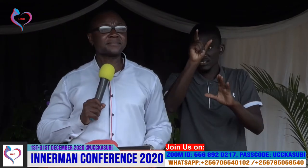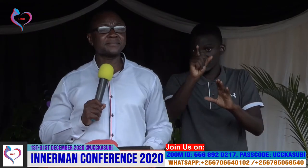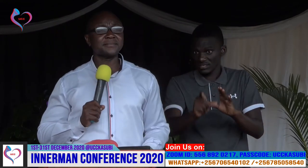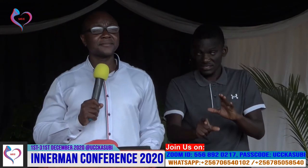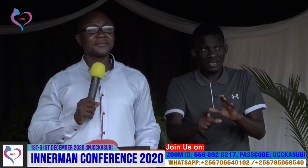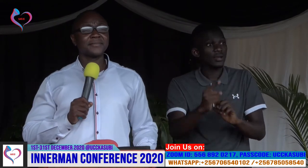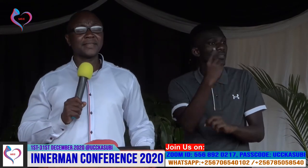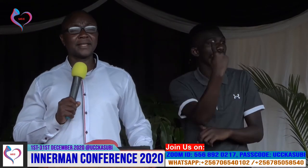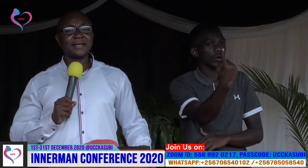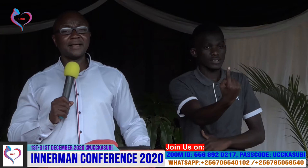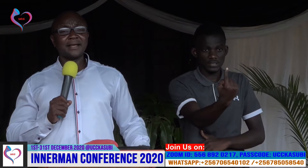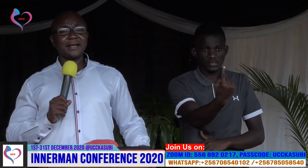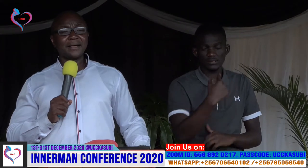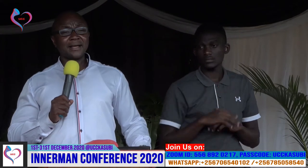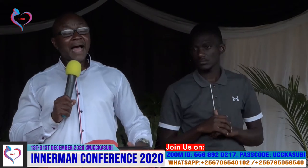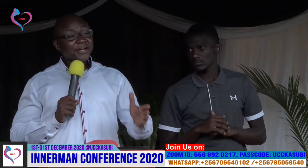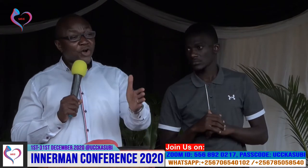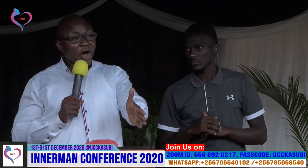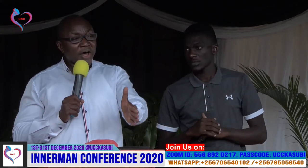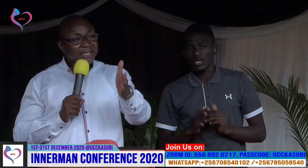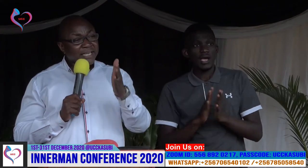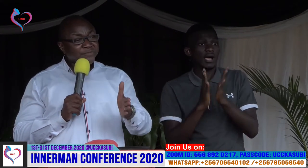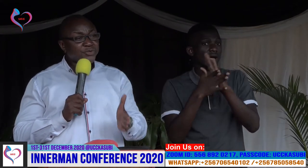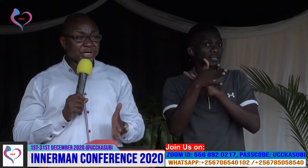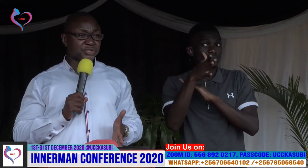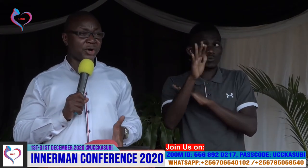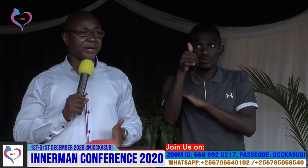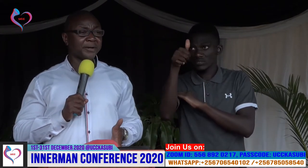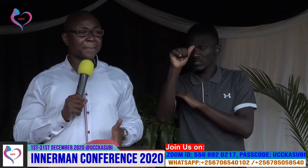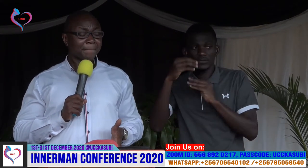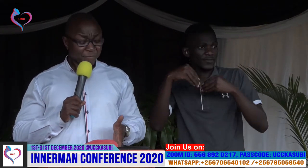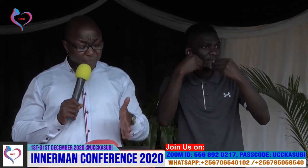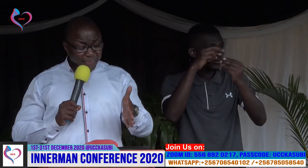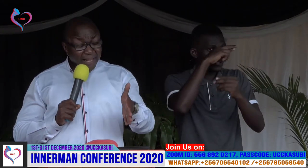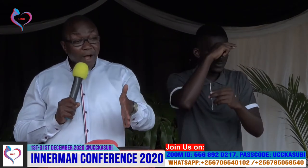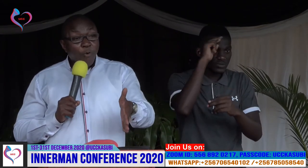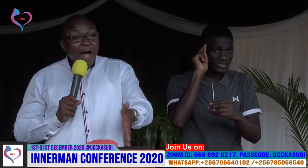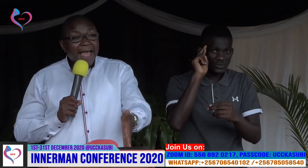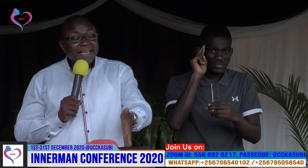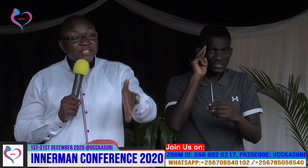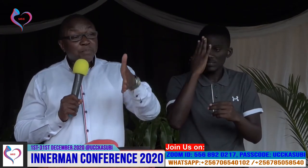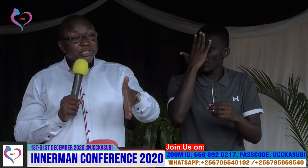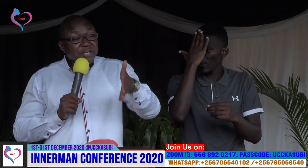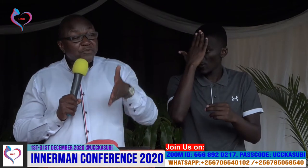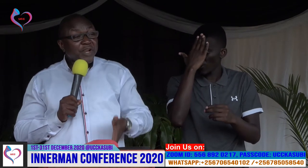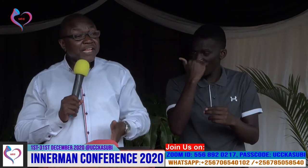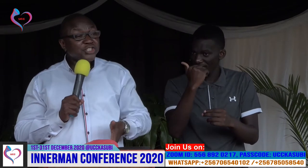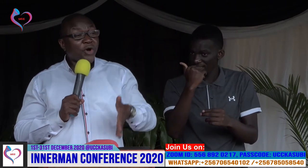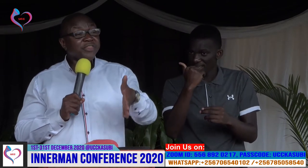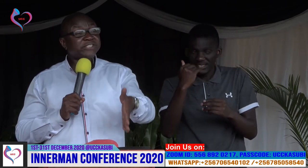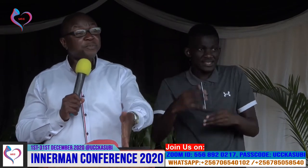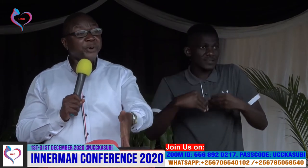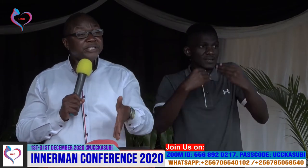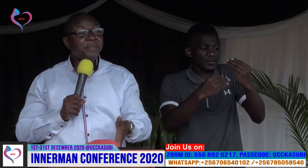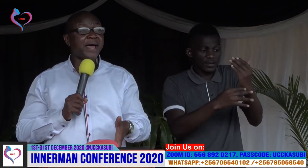Nti omuto womoyo atondebwa musule soka. And God gives reason era Katonda wensonga why he's putting flesh